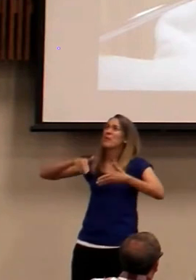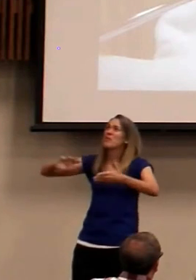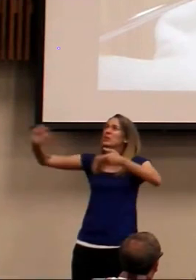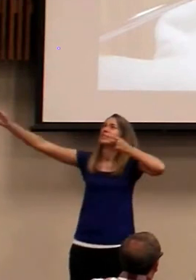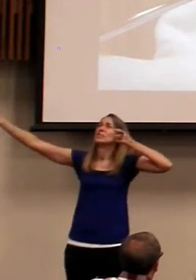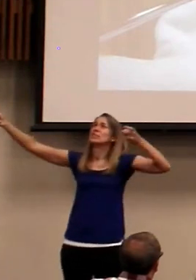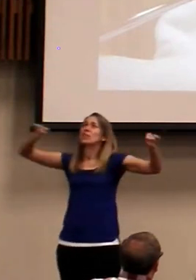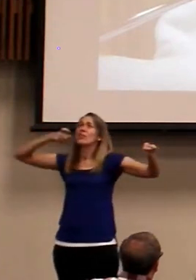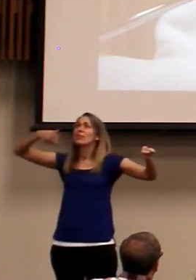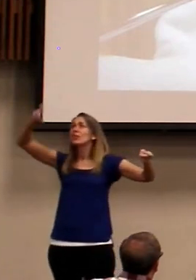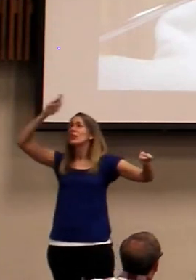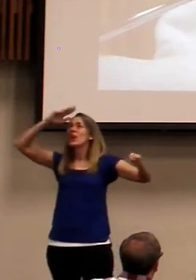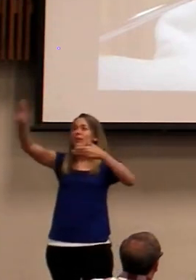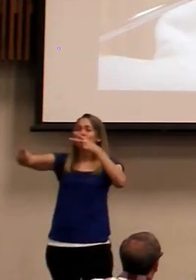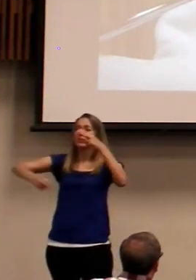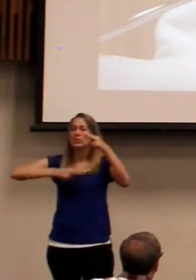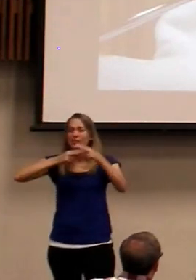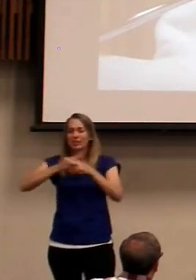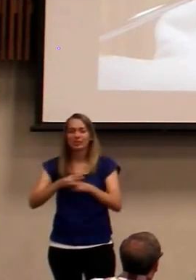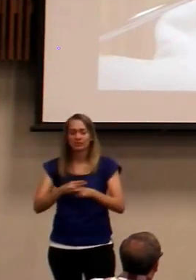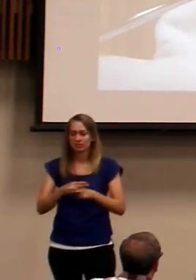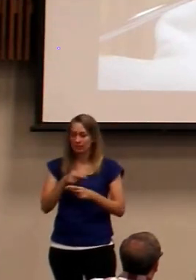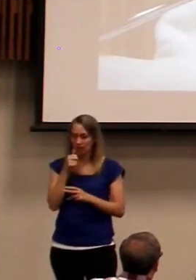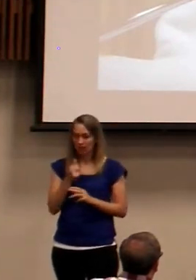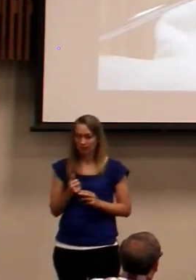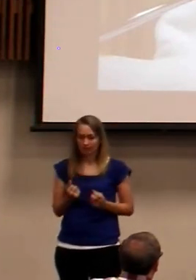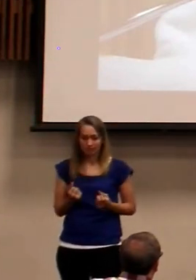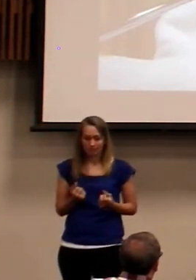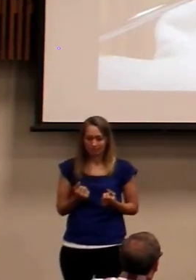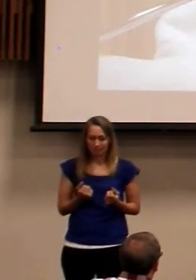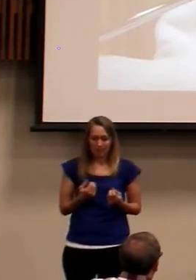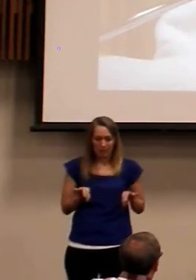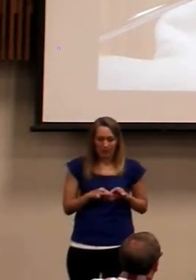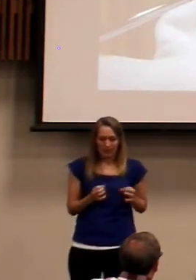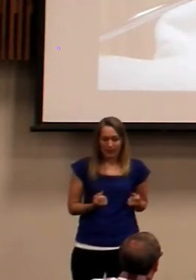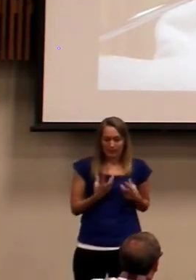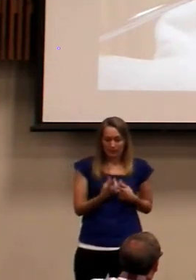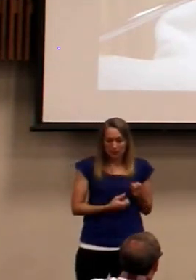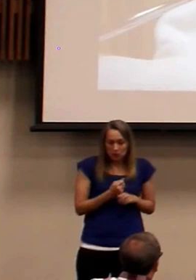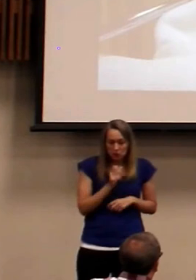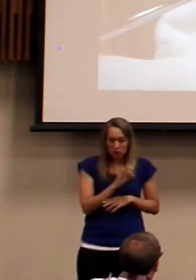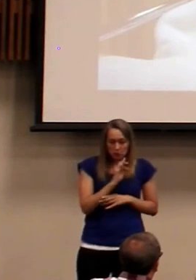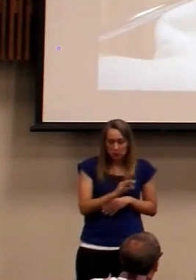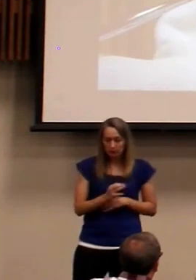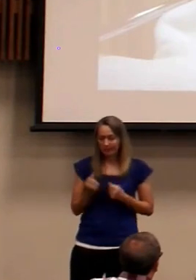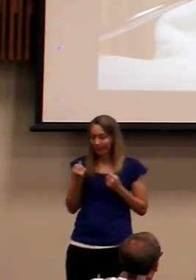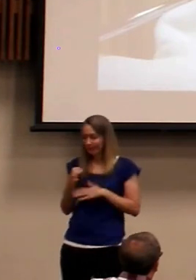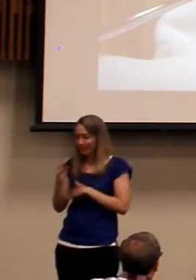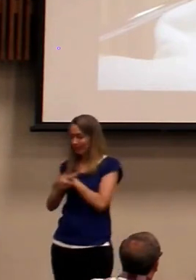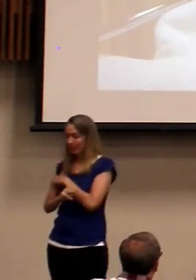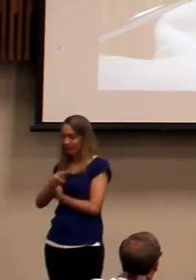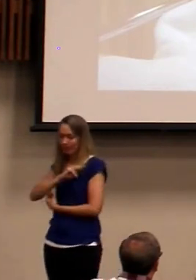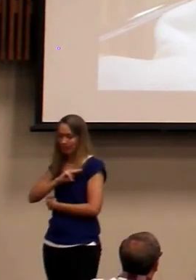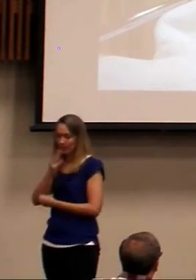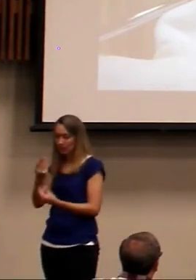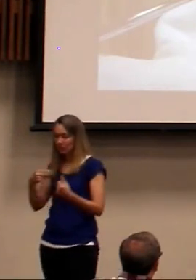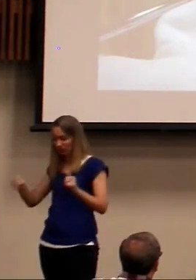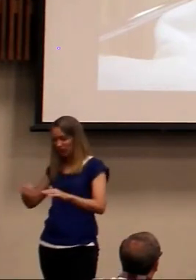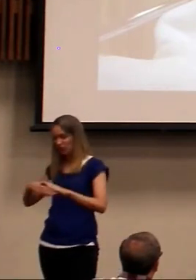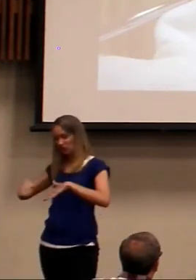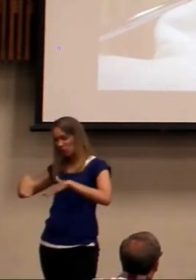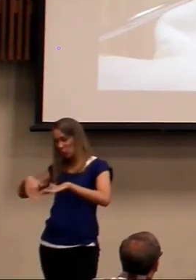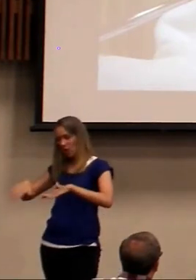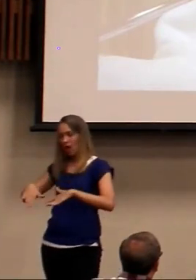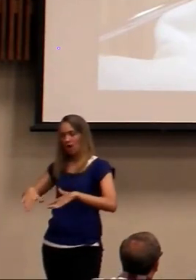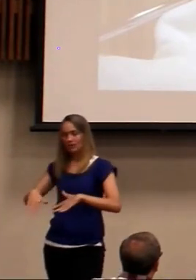of the universe, no matter how many years you preached, no matter how many mission fields you walked on, you can't stand before him and go, I'm sort of